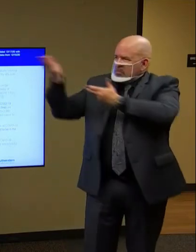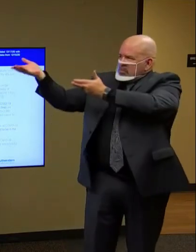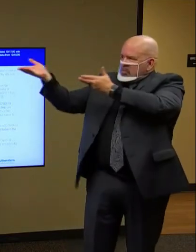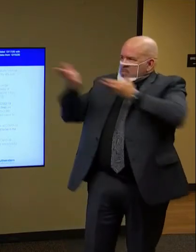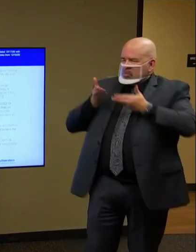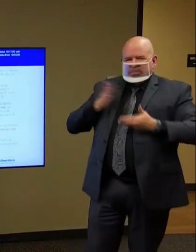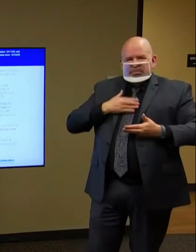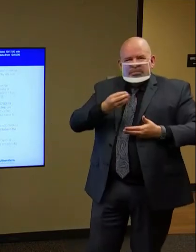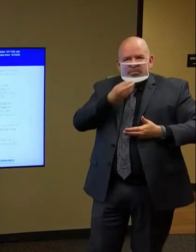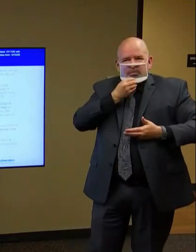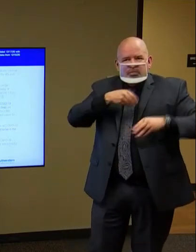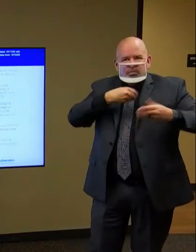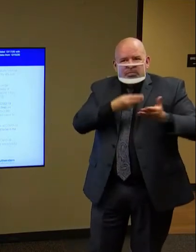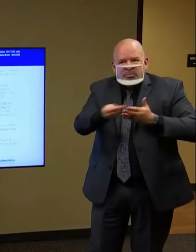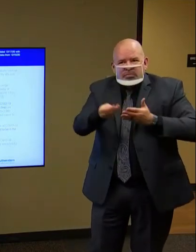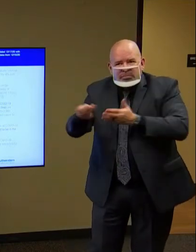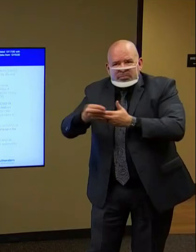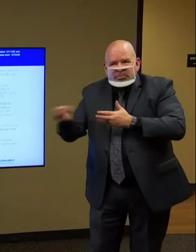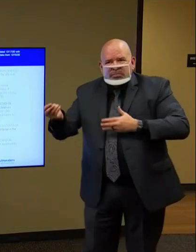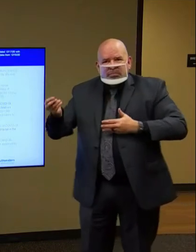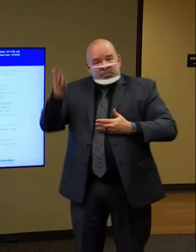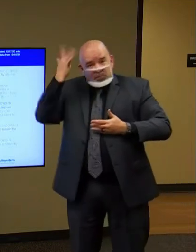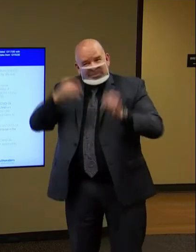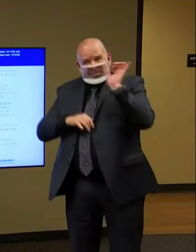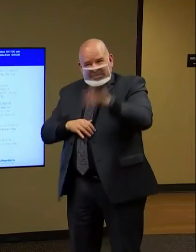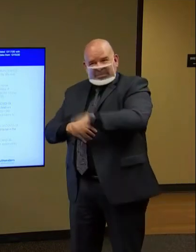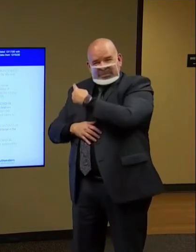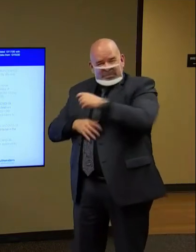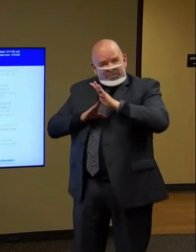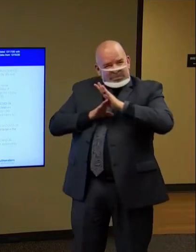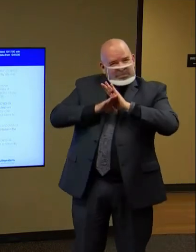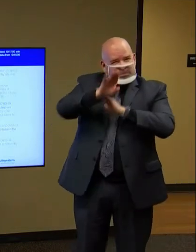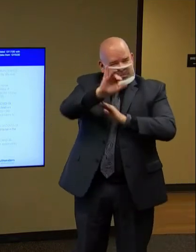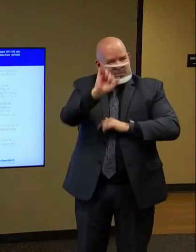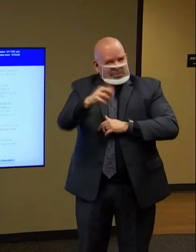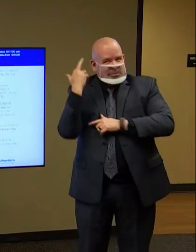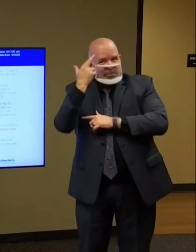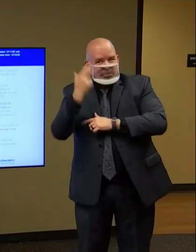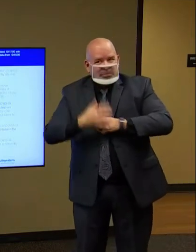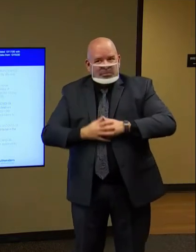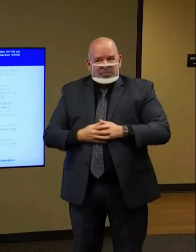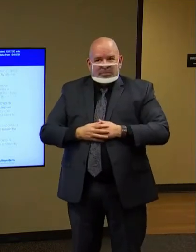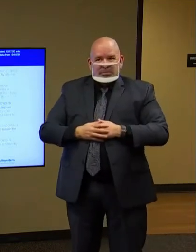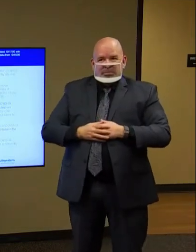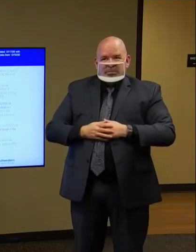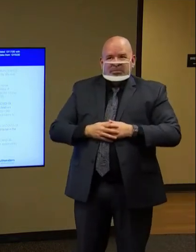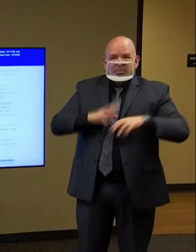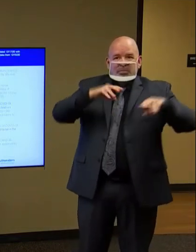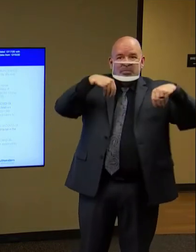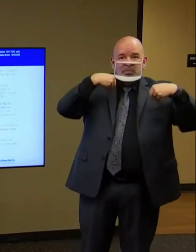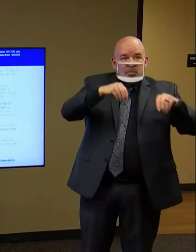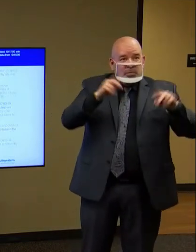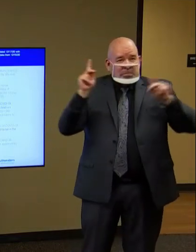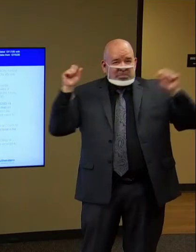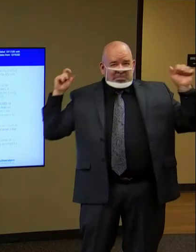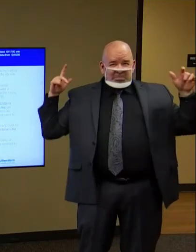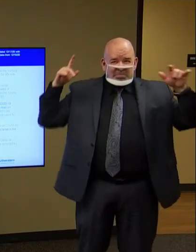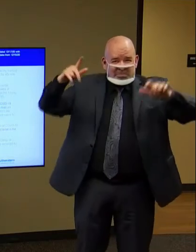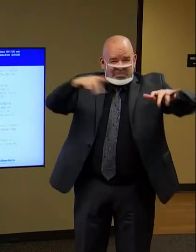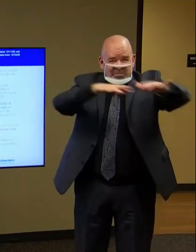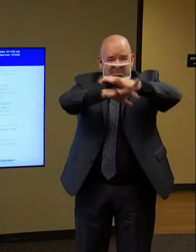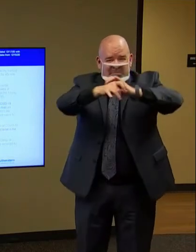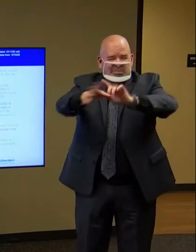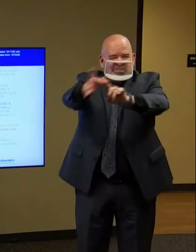statistically there are more people in the grocery store now or the mall now than there were in July or another